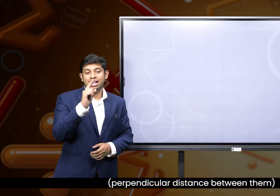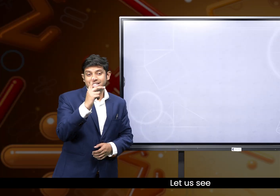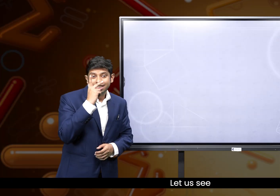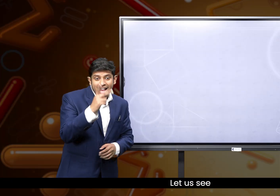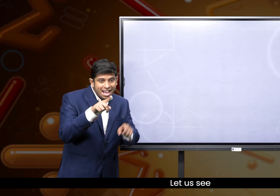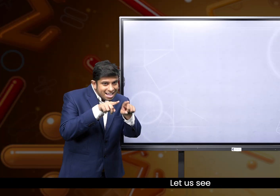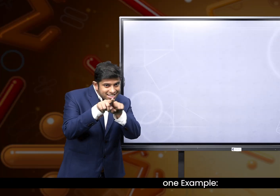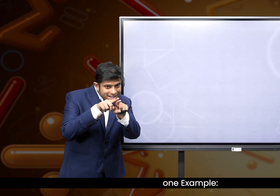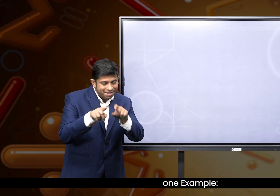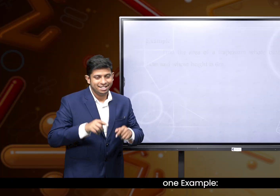Let us see one example.